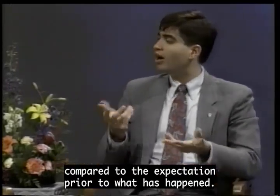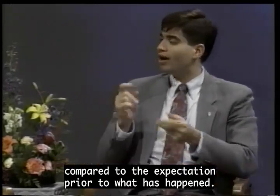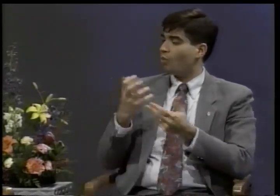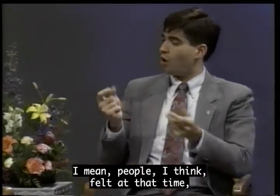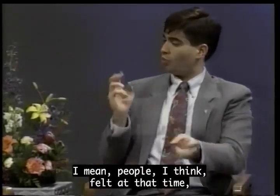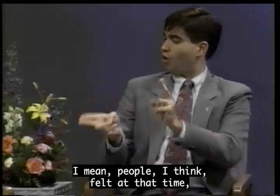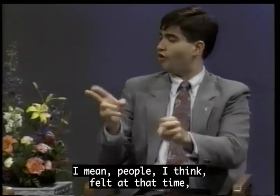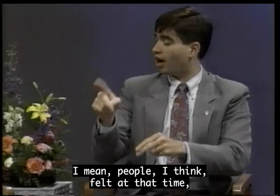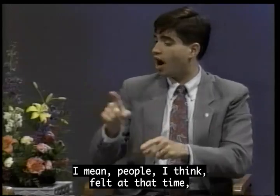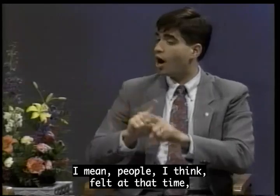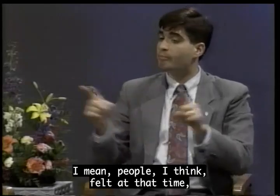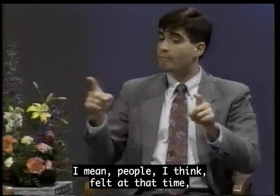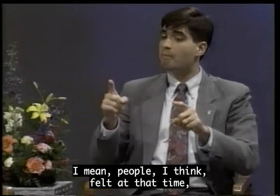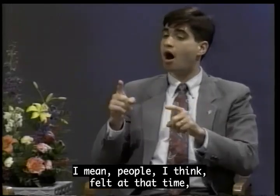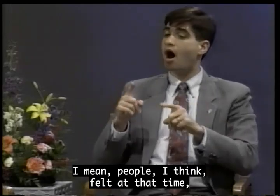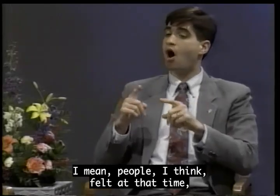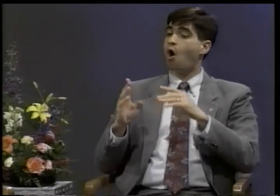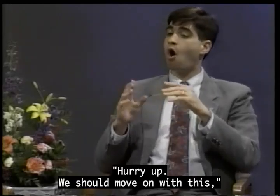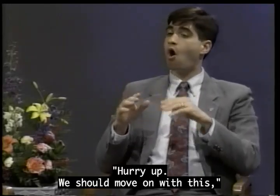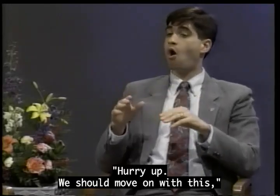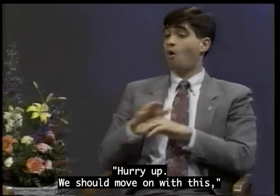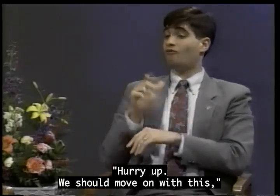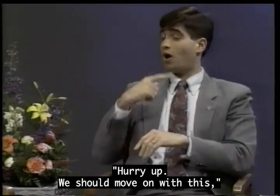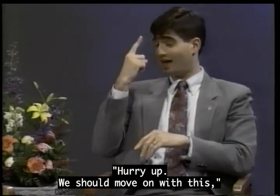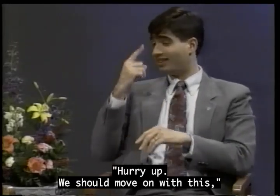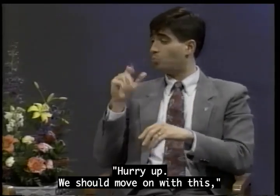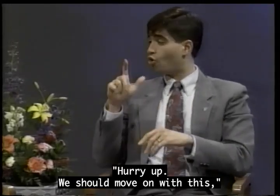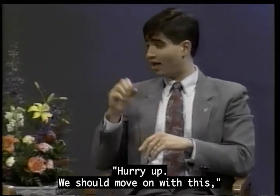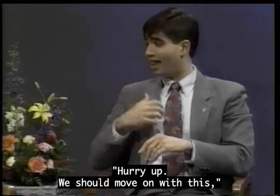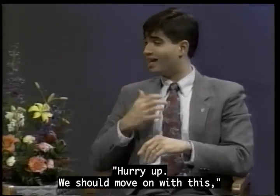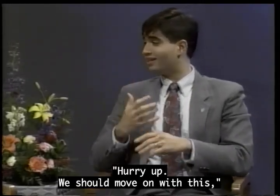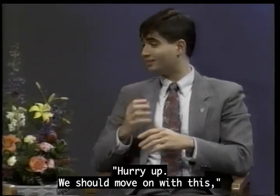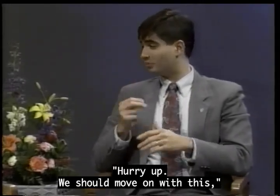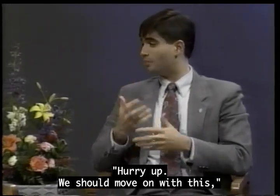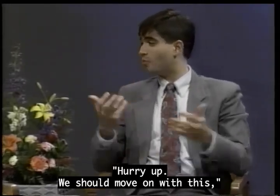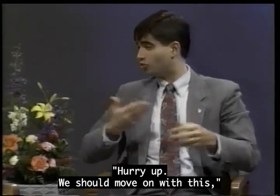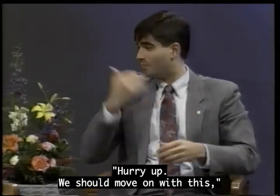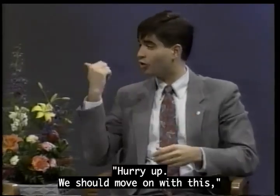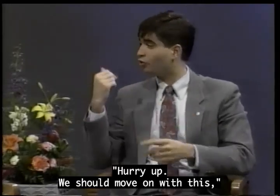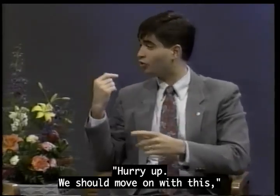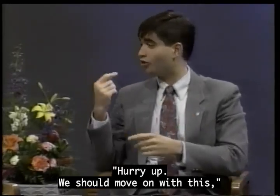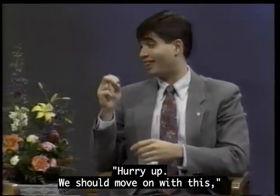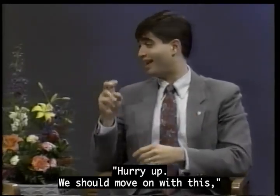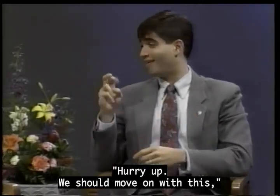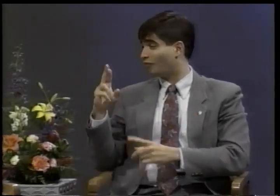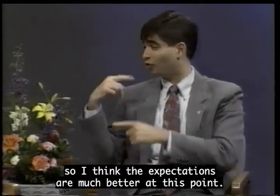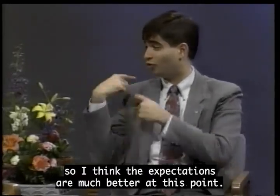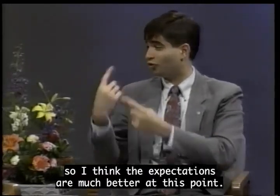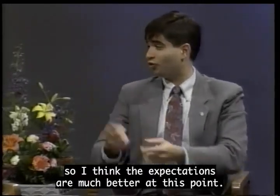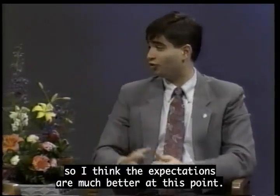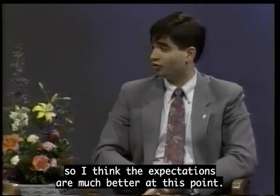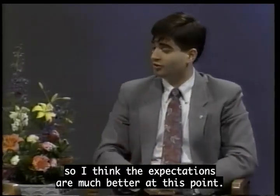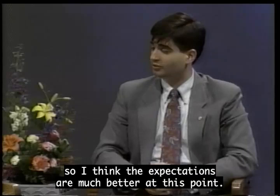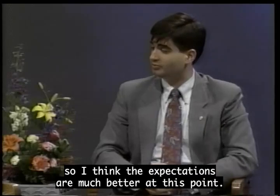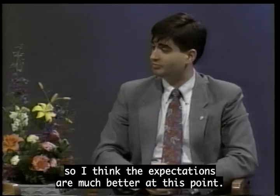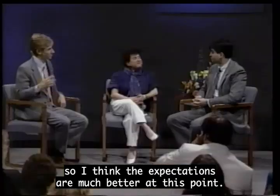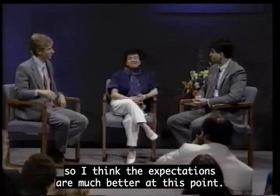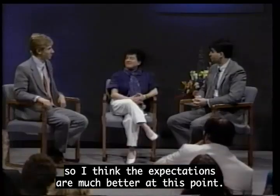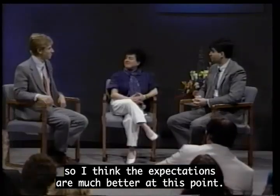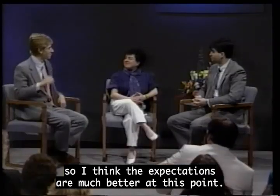think felt at that time, hurry up, we should move on with this. So I think the expectations are much better at